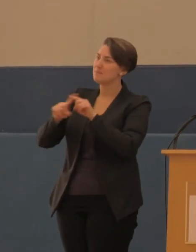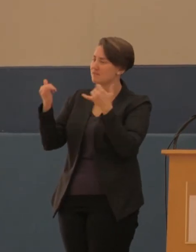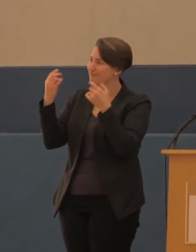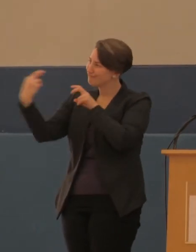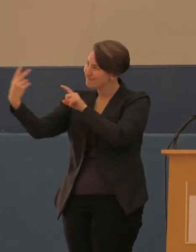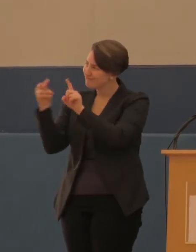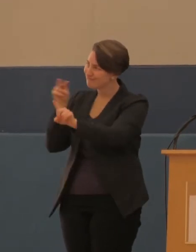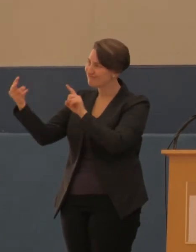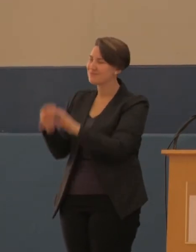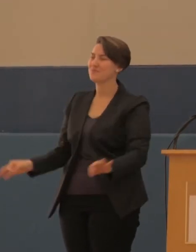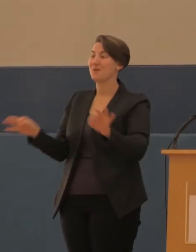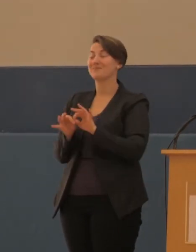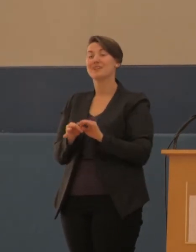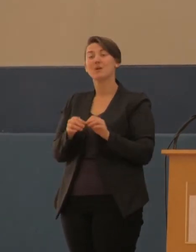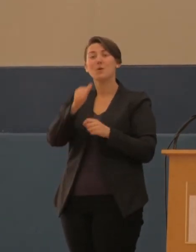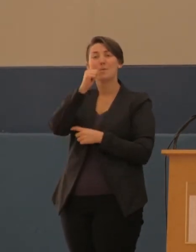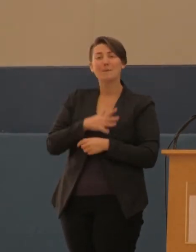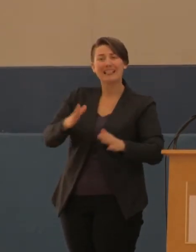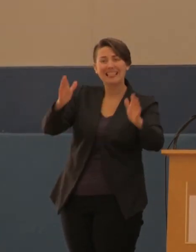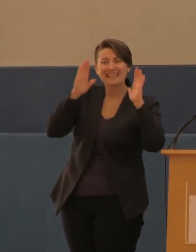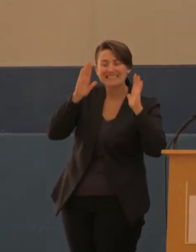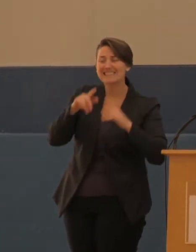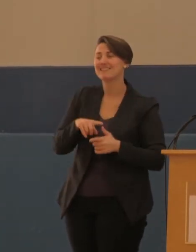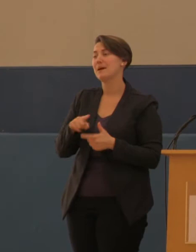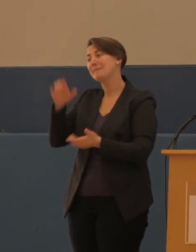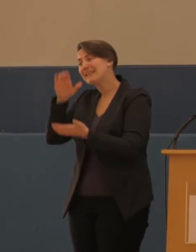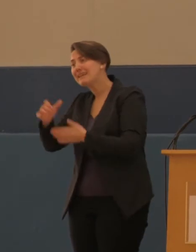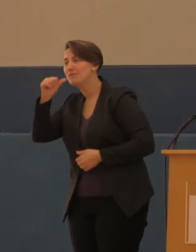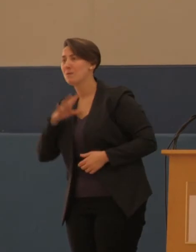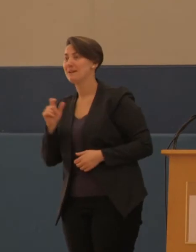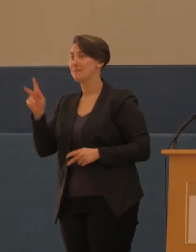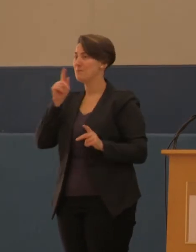Listen to women. Believe women. Let people speak their truth.